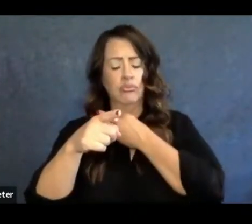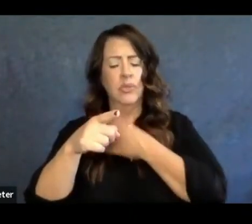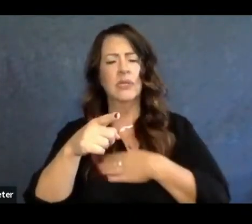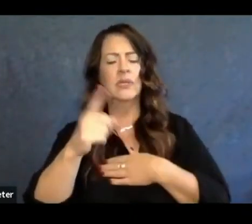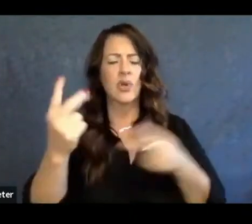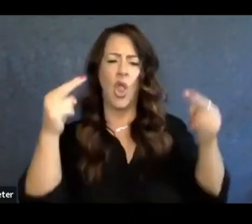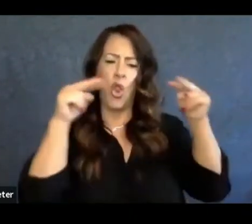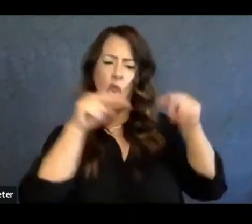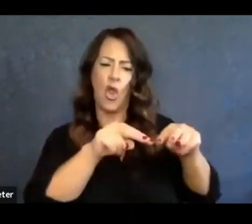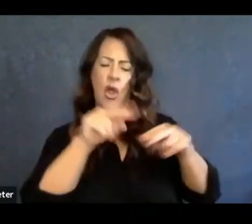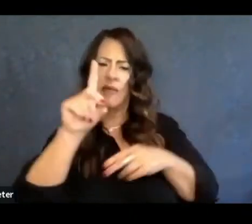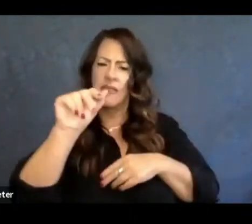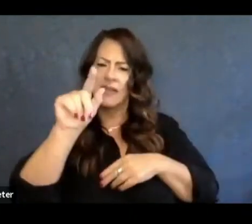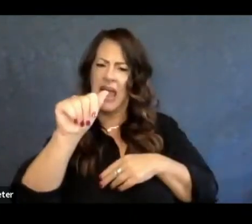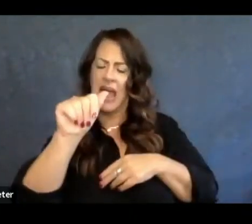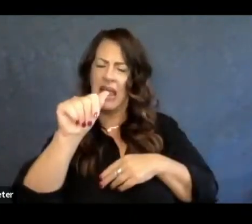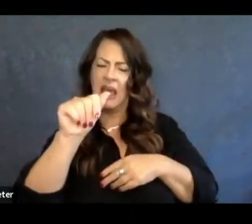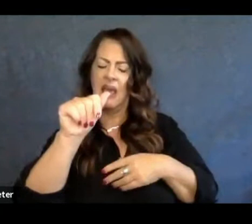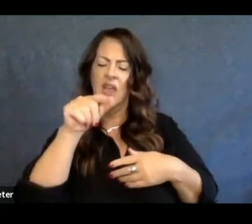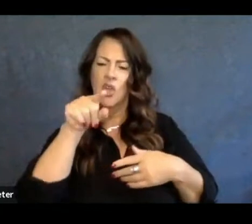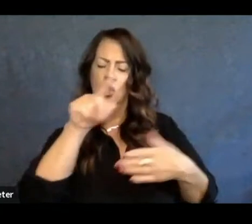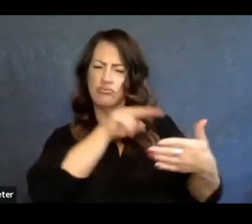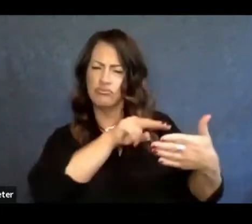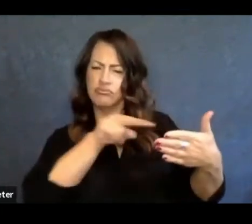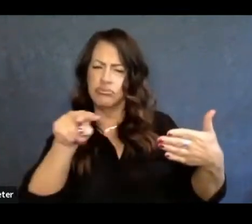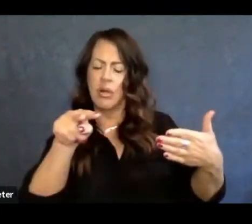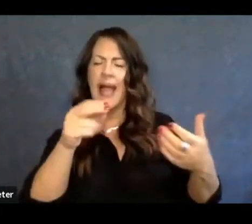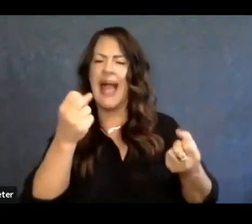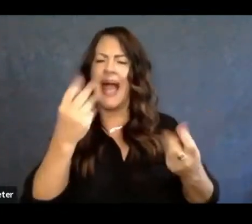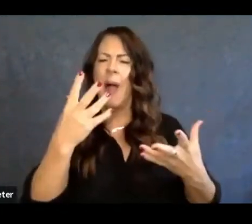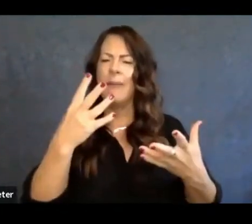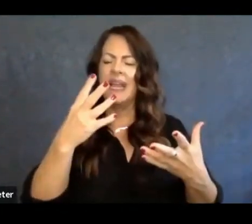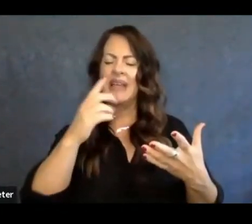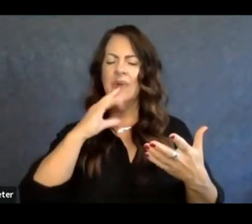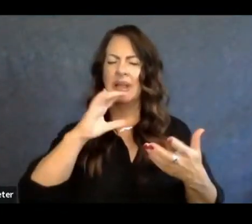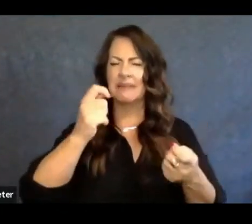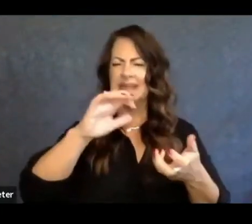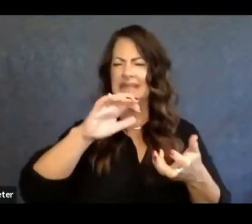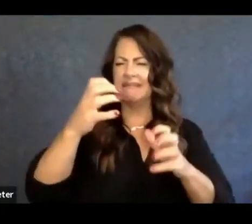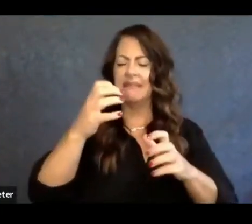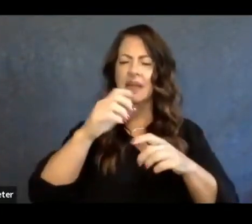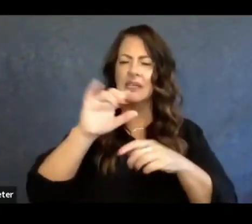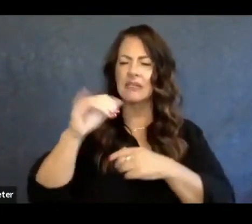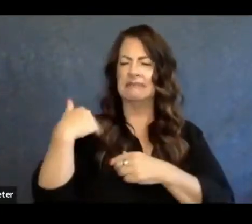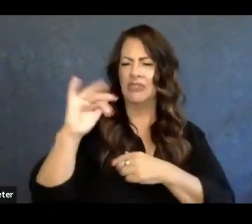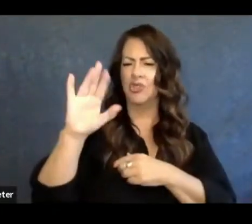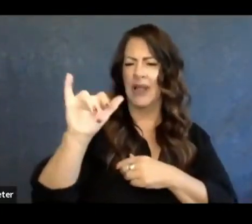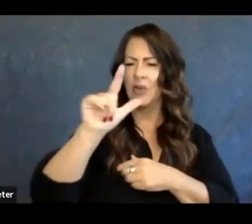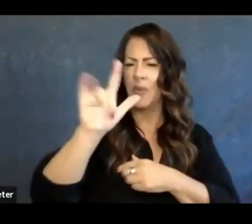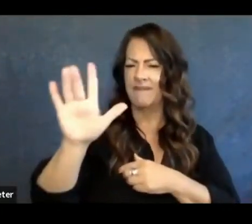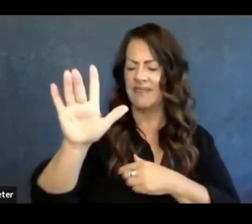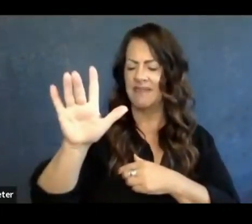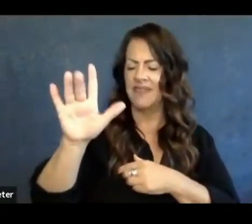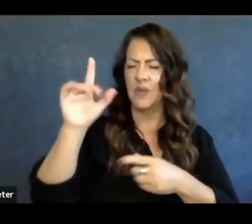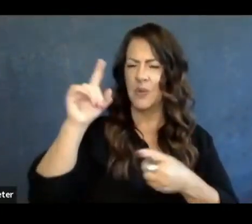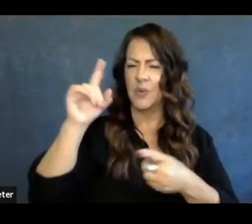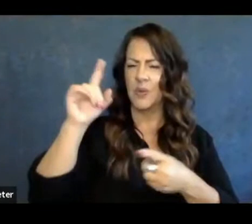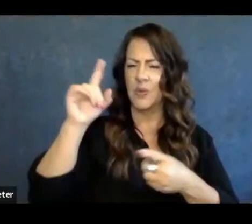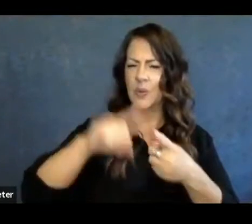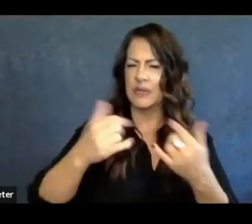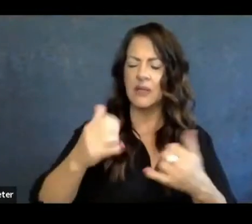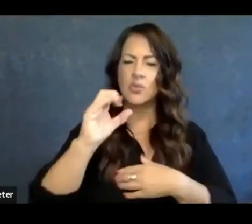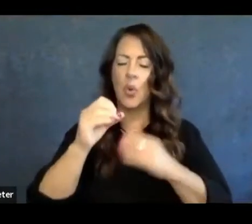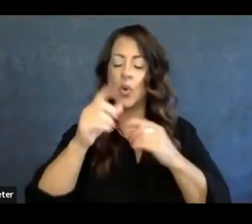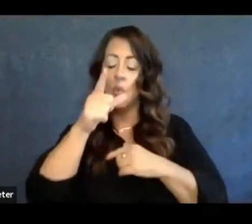exactly how far skewed are the results from the 25th of July, or is it going to take a period of time for you